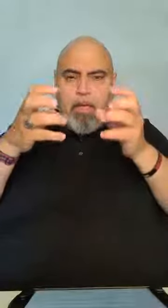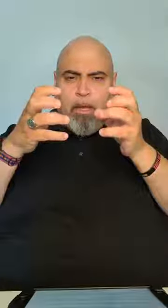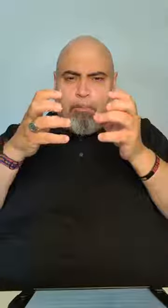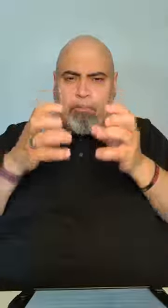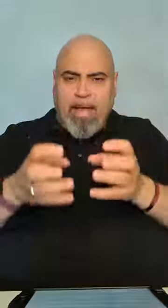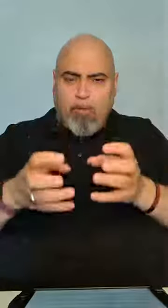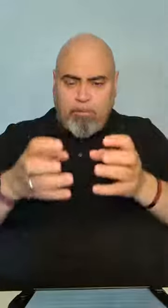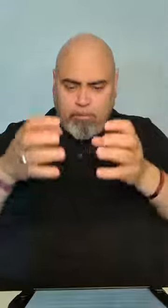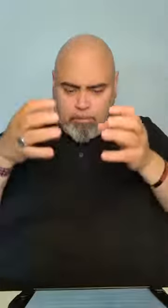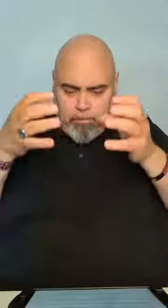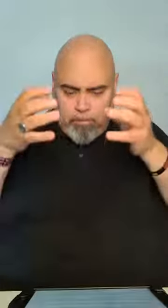about